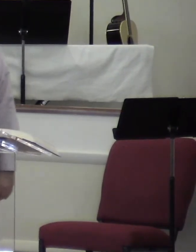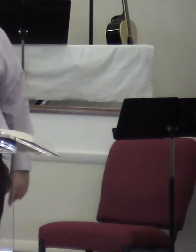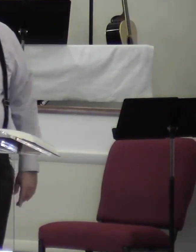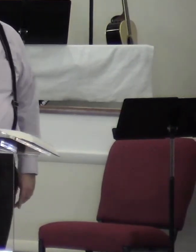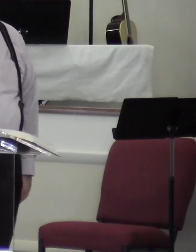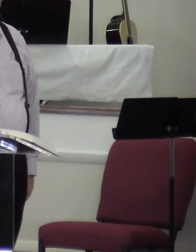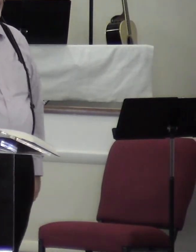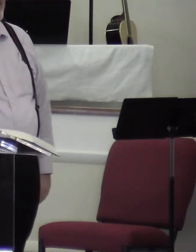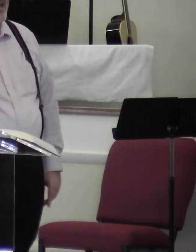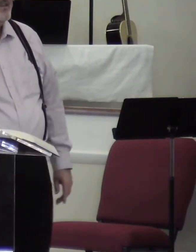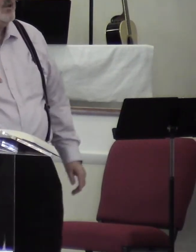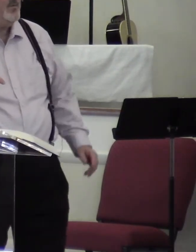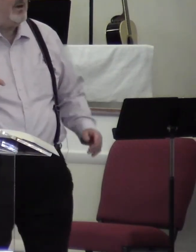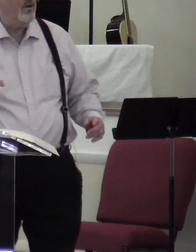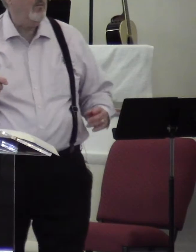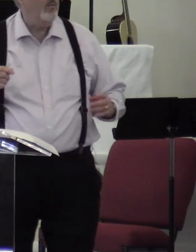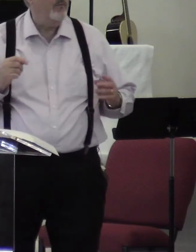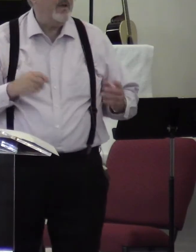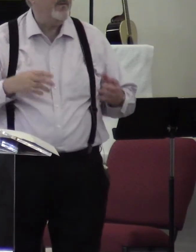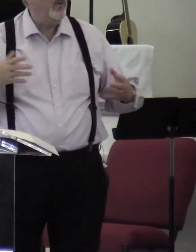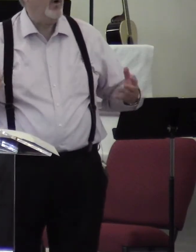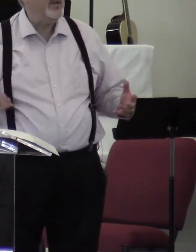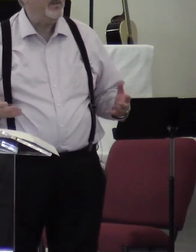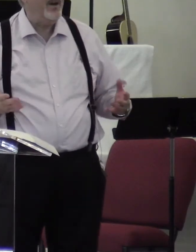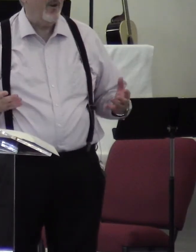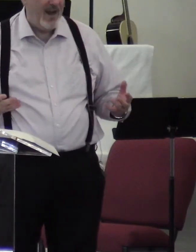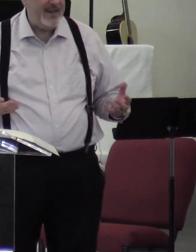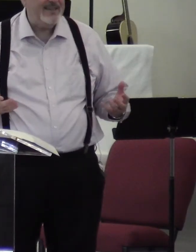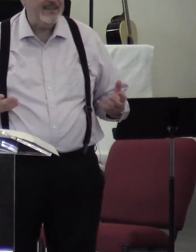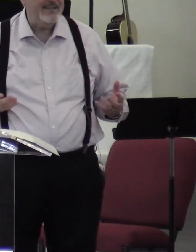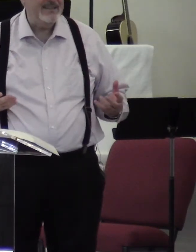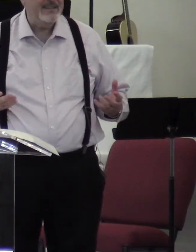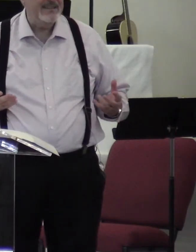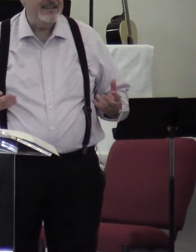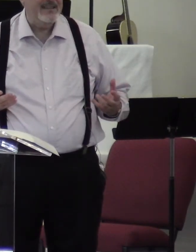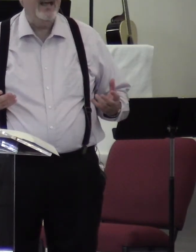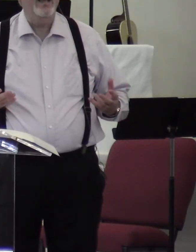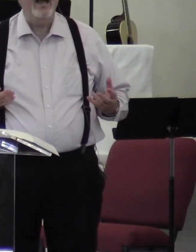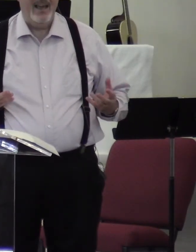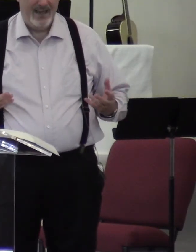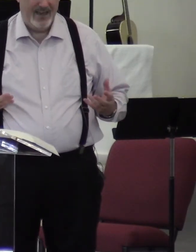Amen. So if you're going to have to do that, then you better be filled with the Holy Spirit, right?